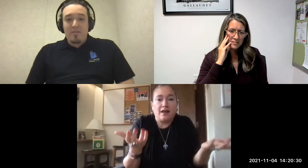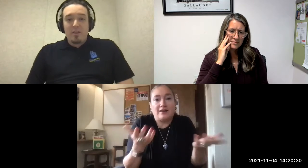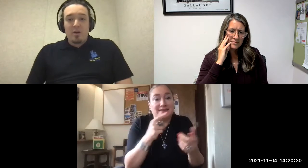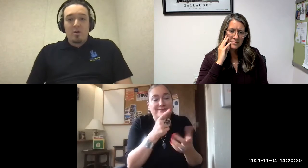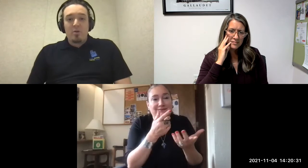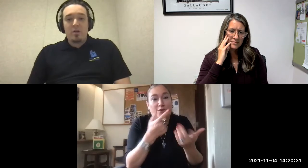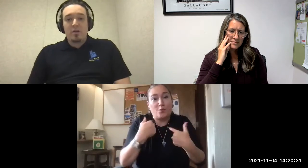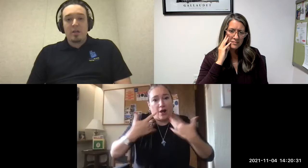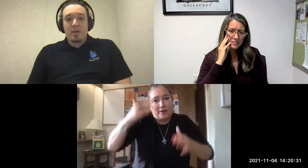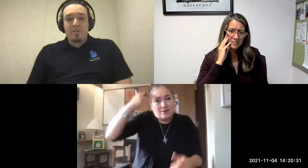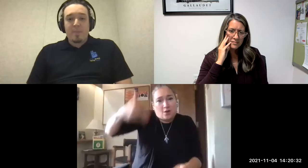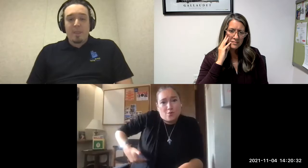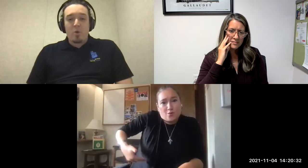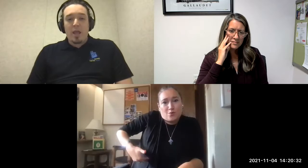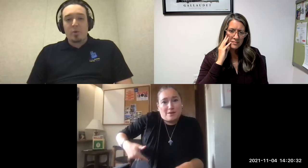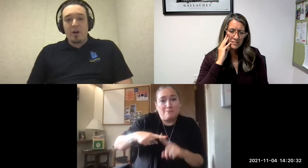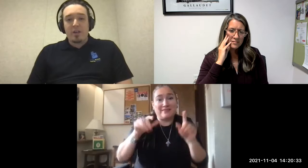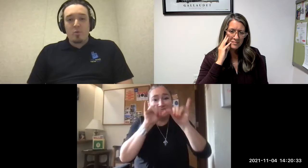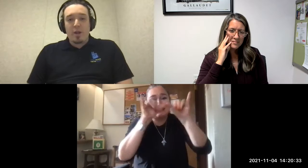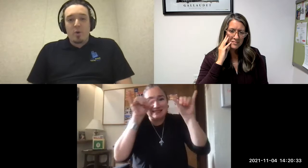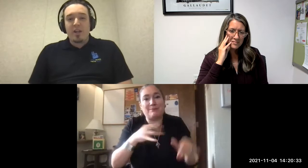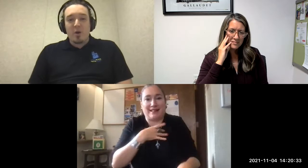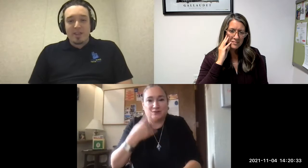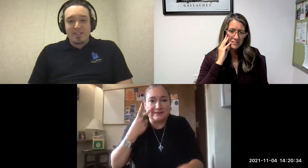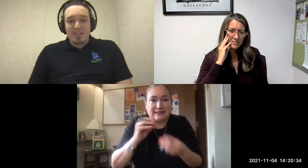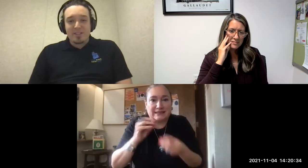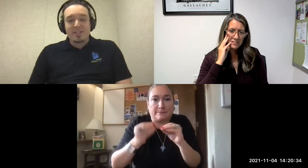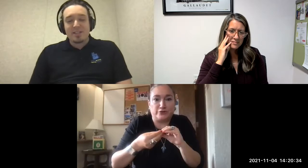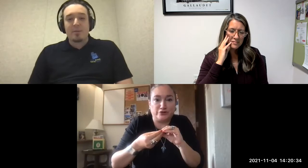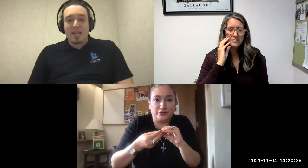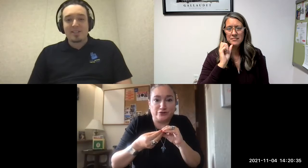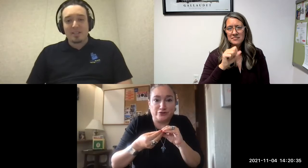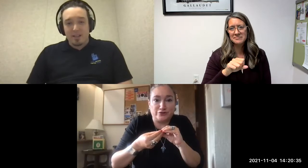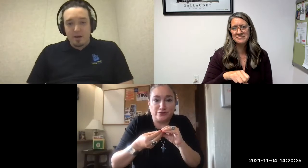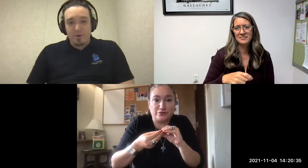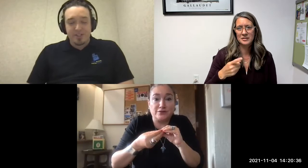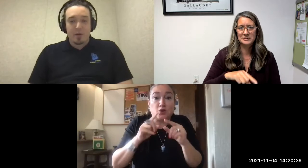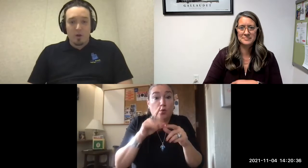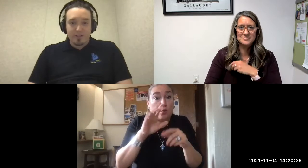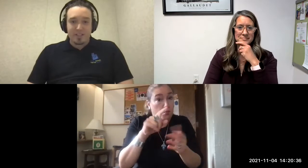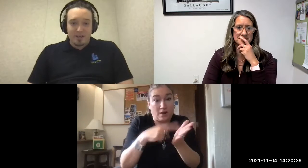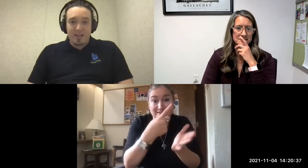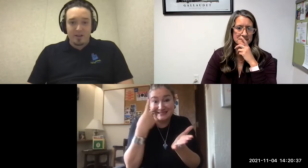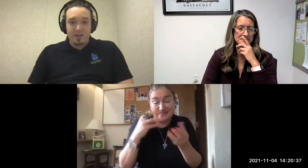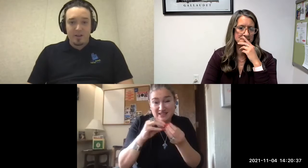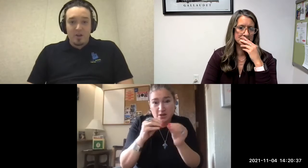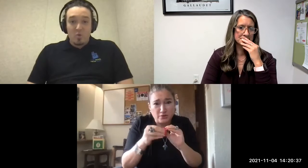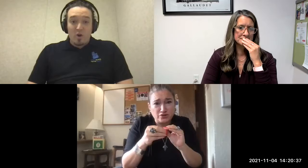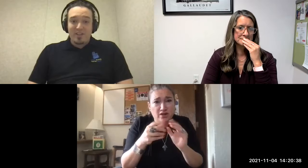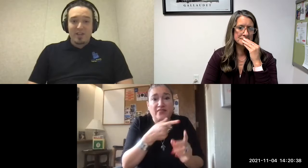Even though, as we already know these things, the system likes to see the numbers. They want to see the data. Once they